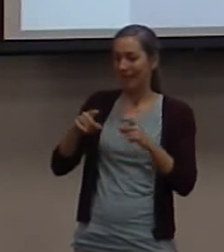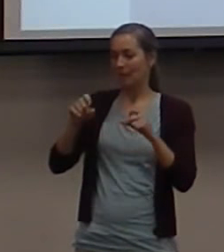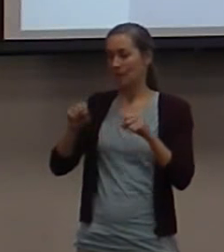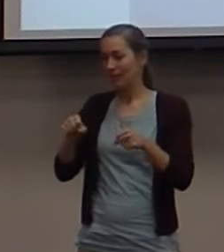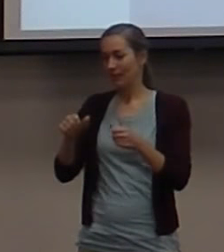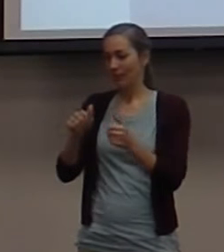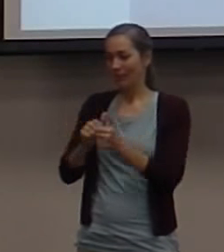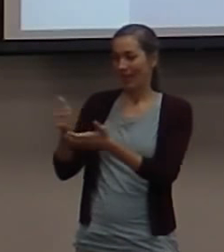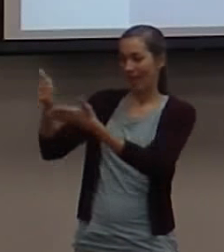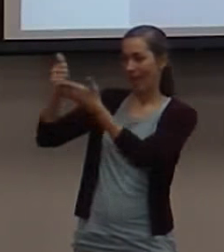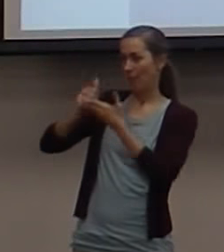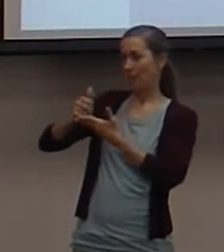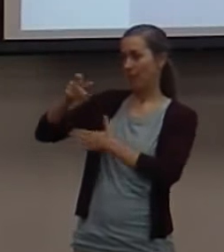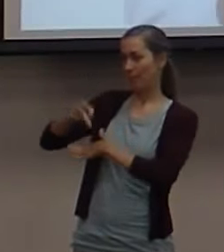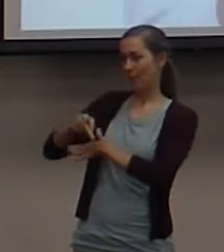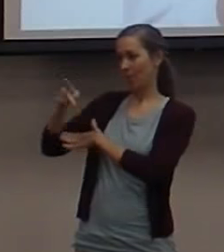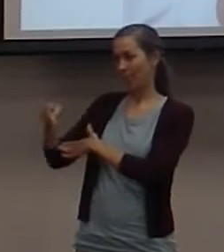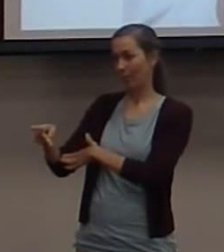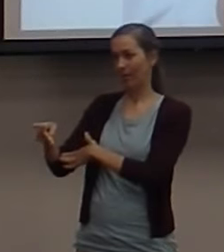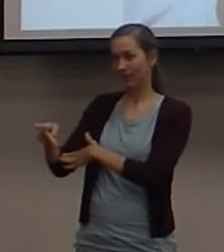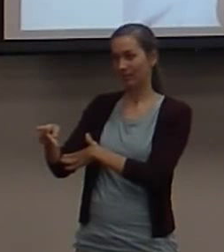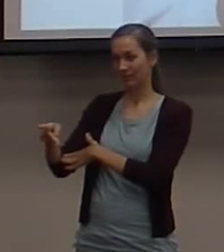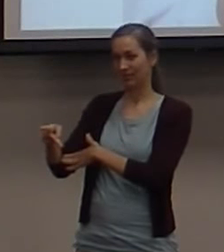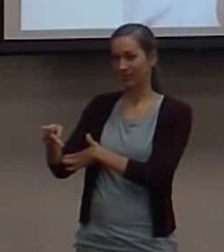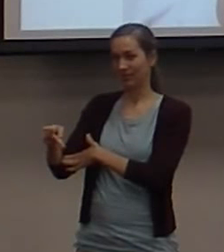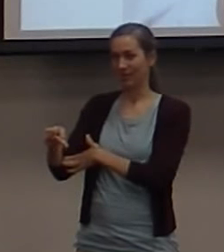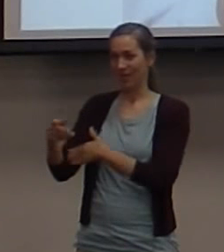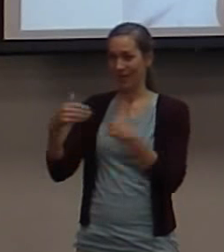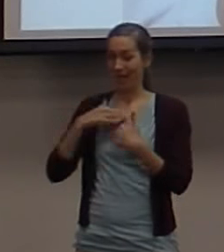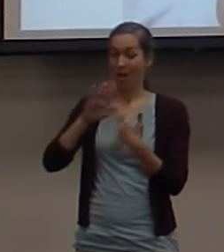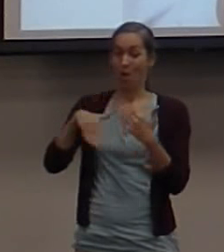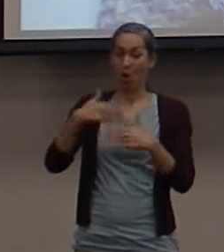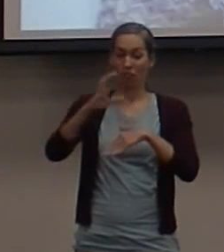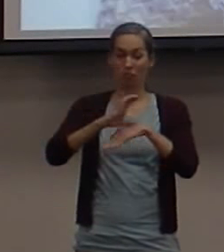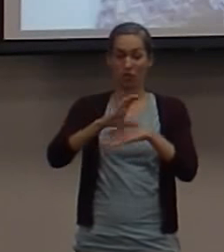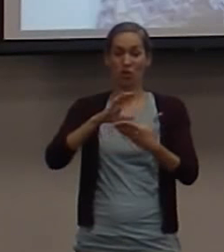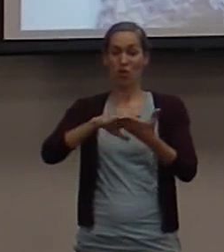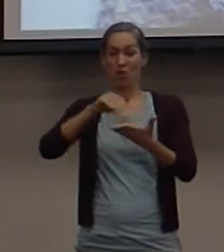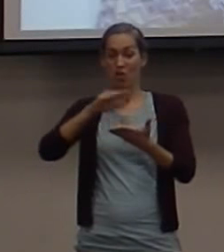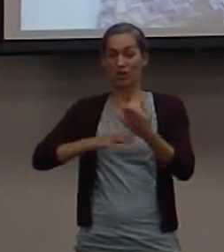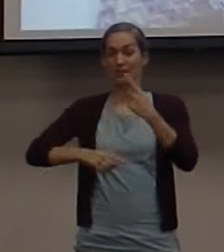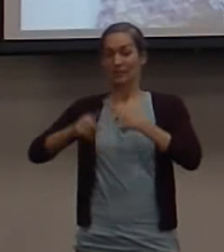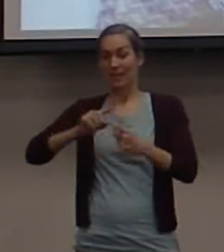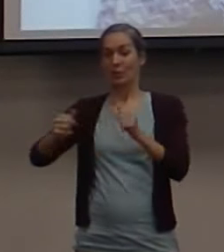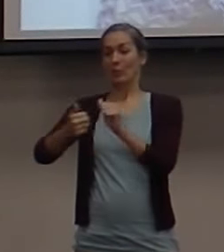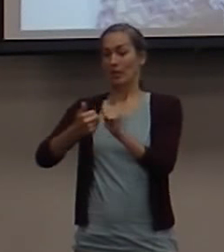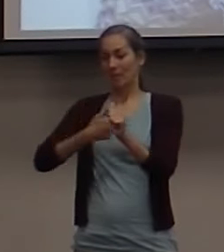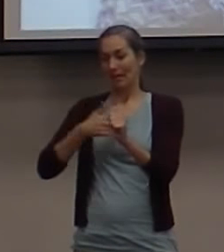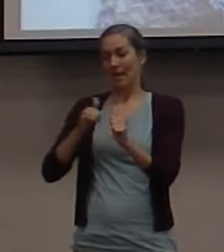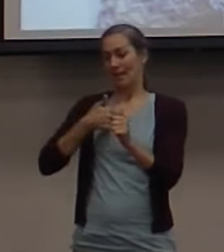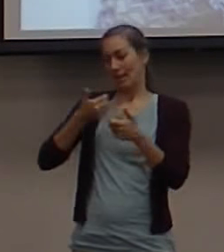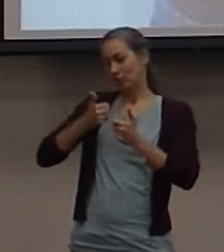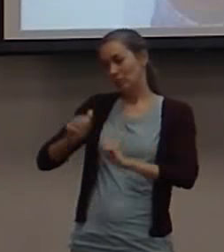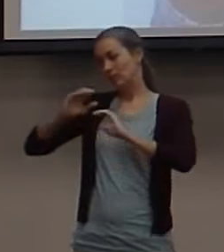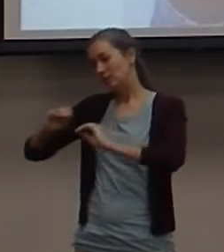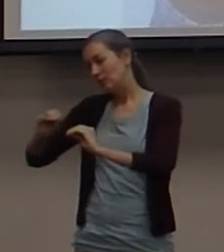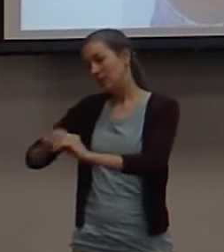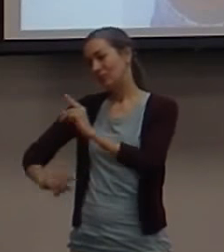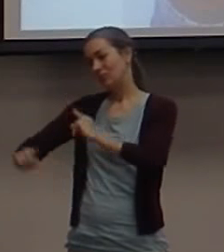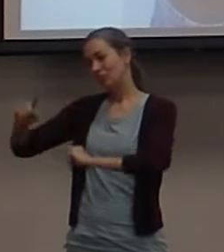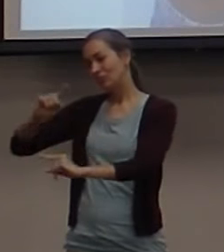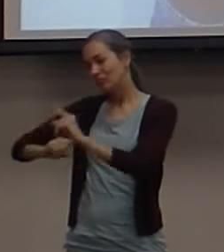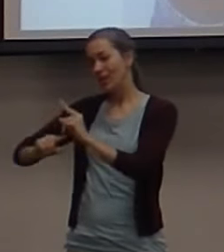of a PowerPoint. And I had the whole congregation to learn the signs while I signed each of the things that I tried to teach. And then we